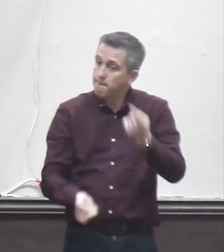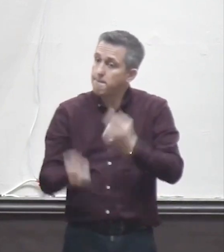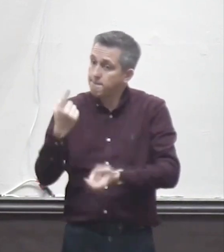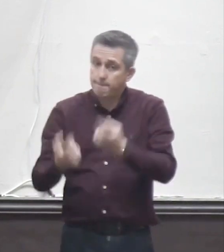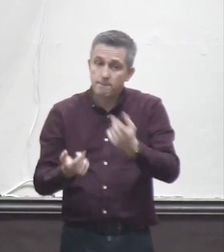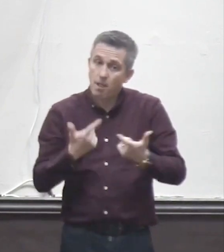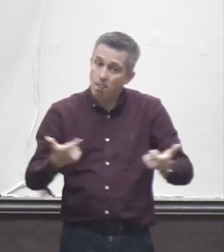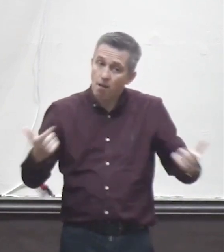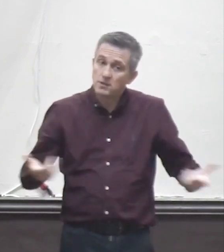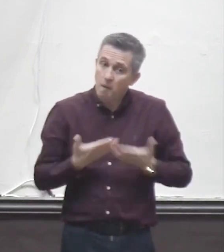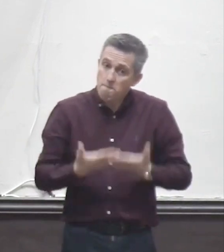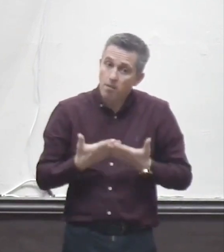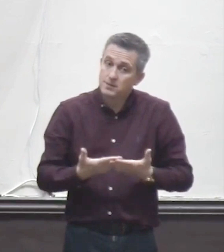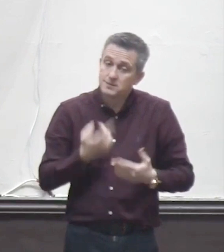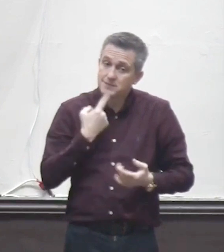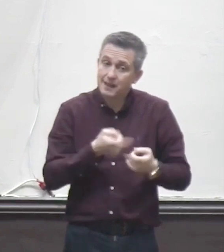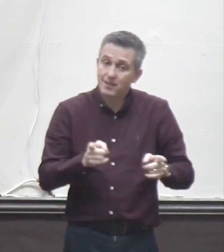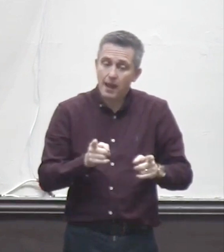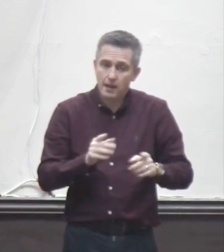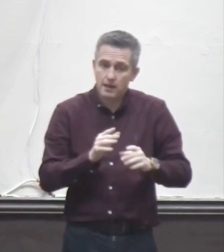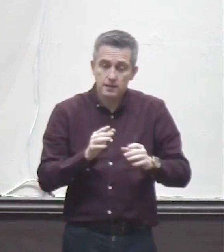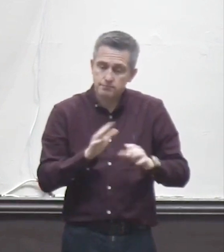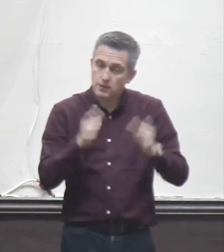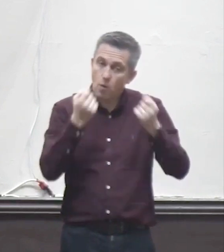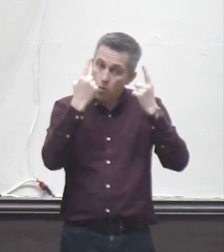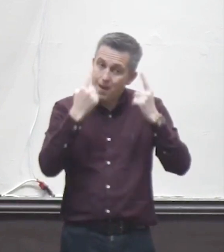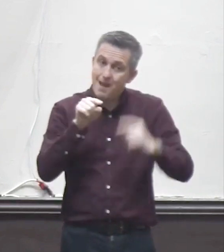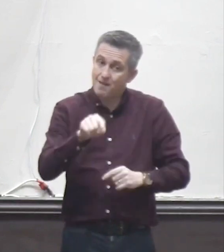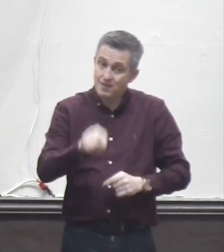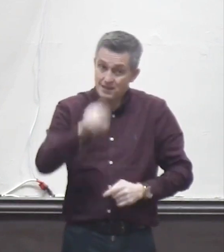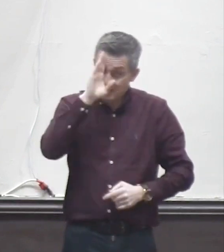the mouth of Muslims, and they don't understand the severity of it.